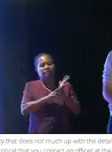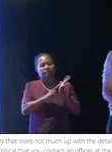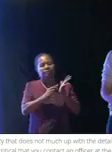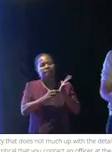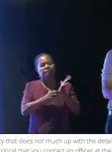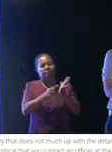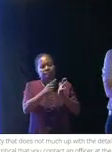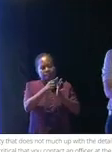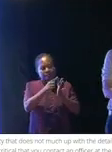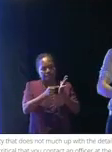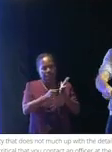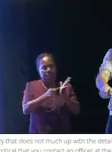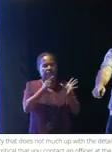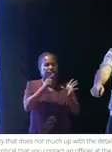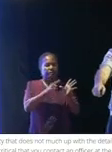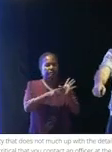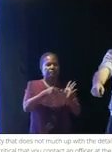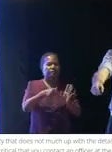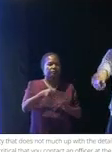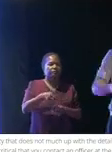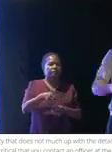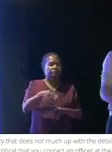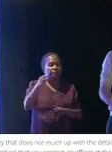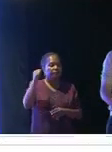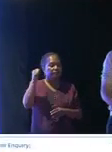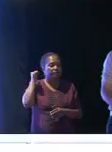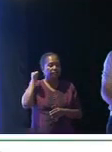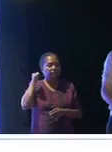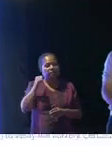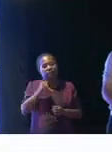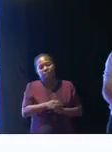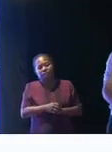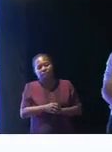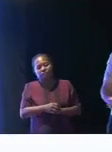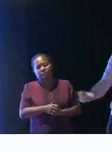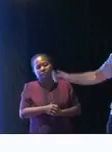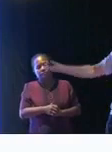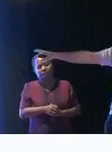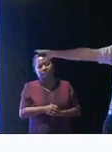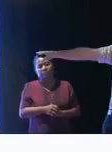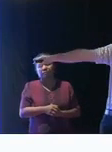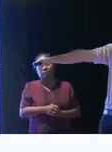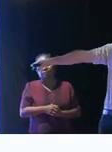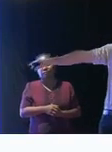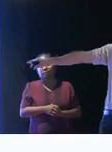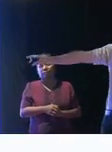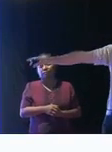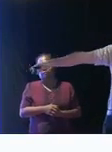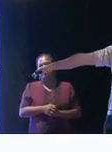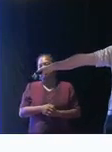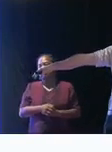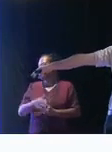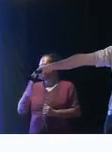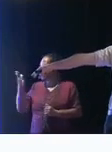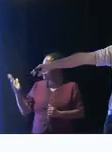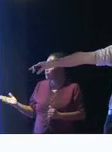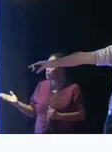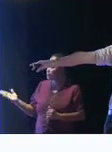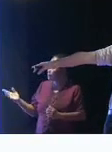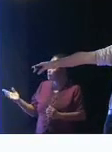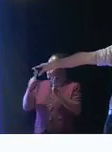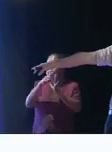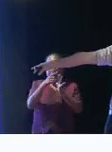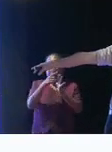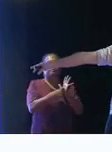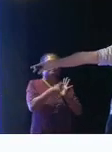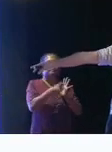a tool, and if I go back, one slide. Again, this is on the main front web page of the IRC.